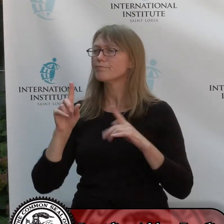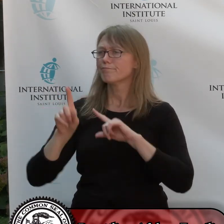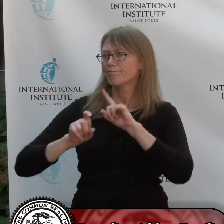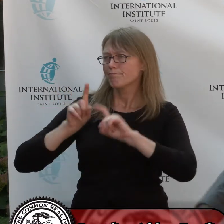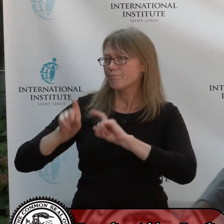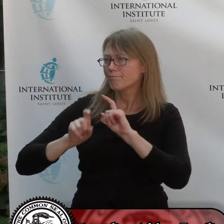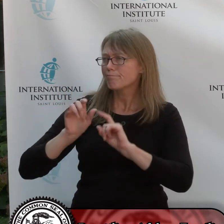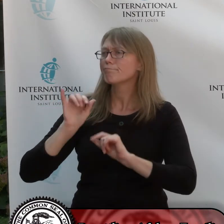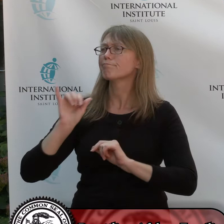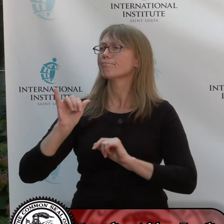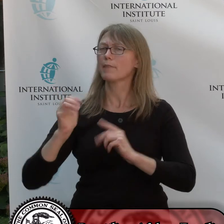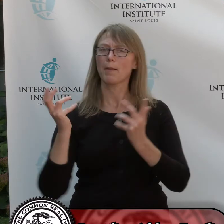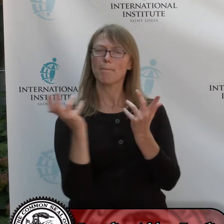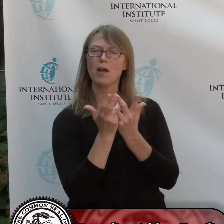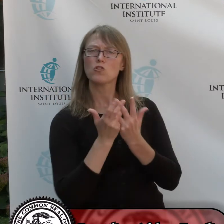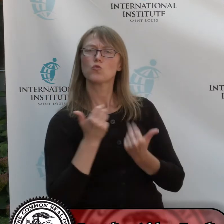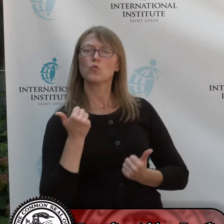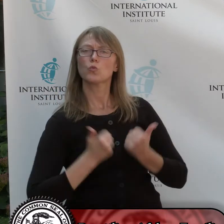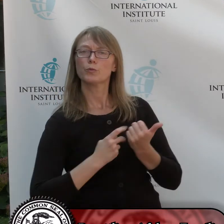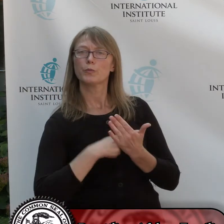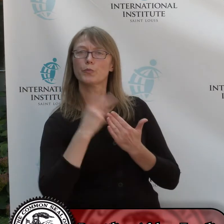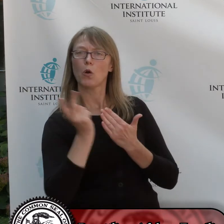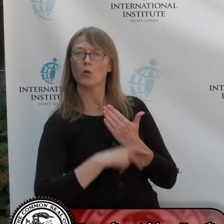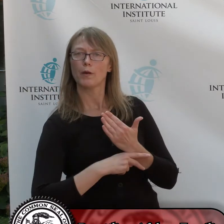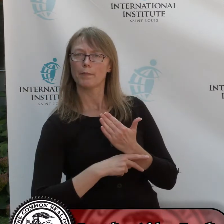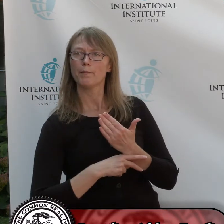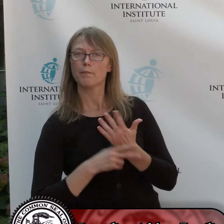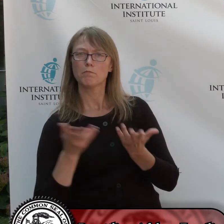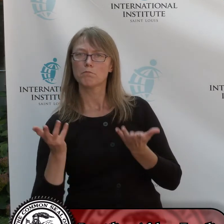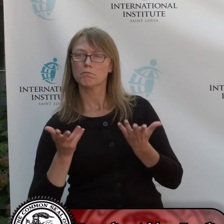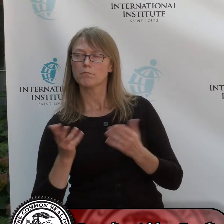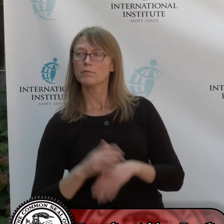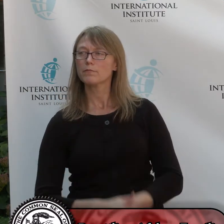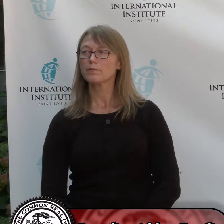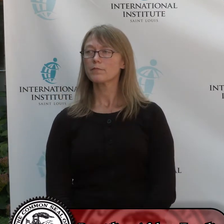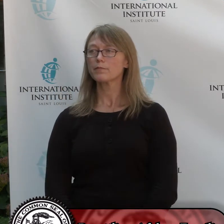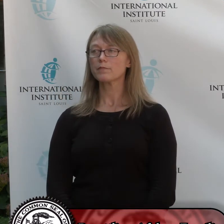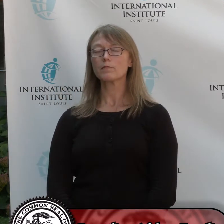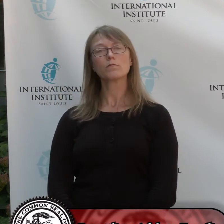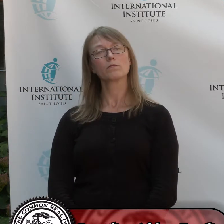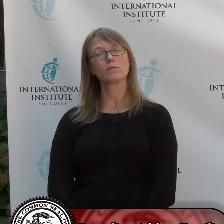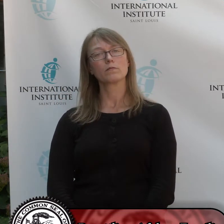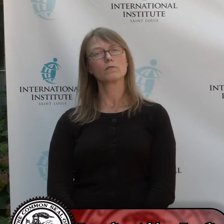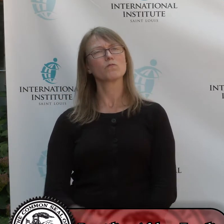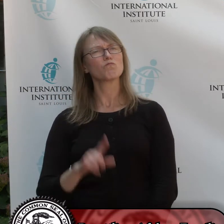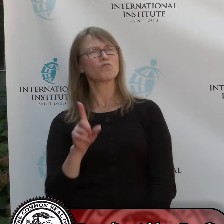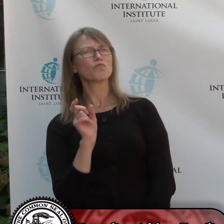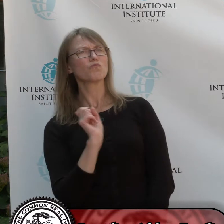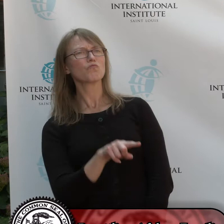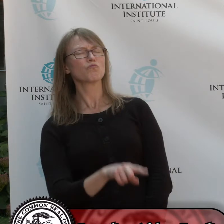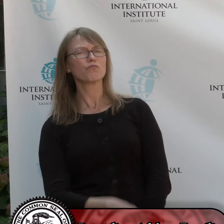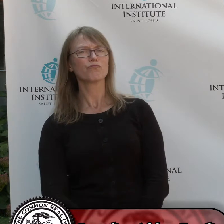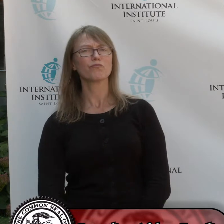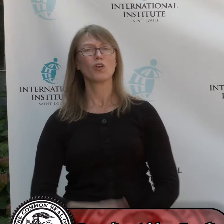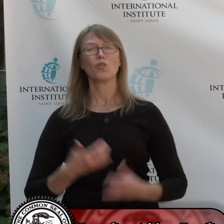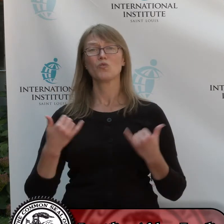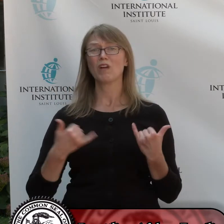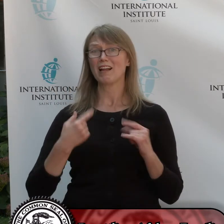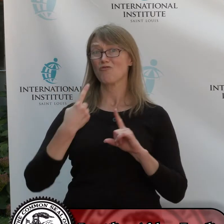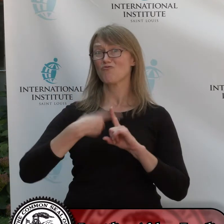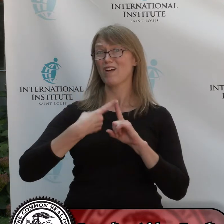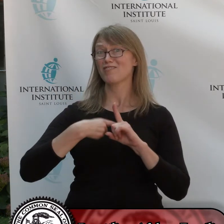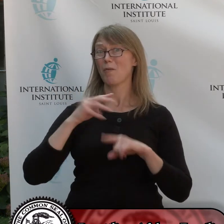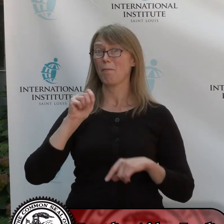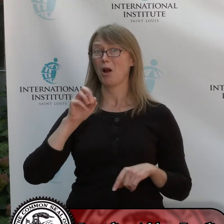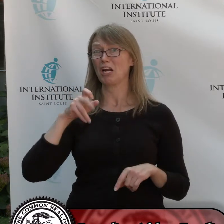they qualify for. So, It's a tough real estate rental market right now. I mean, do you have enough